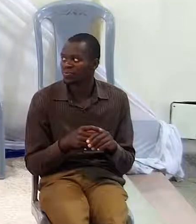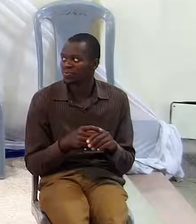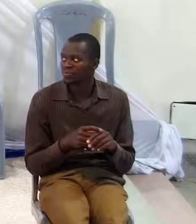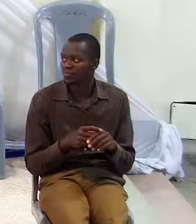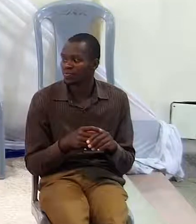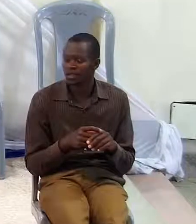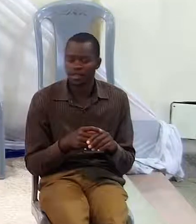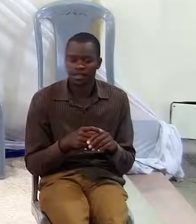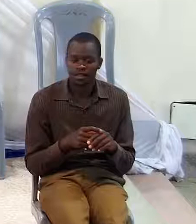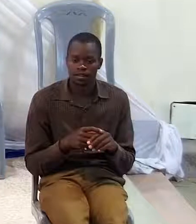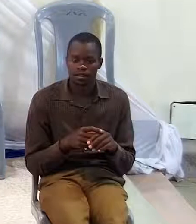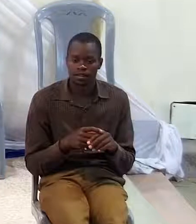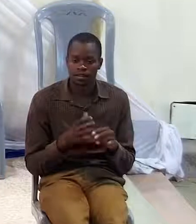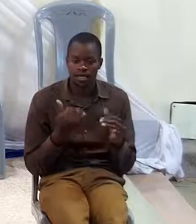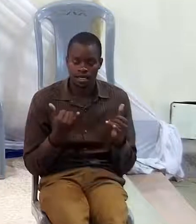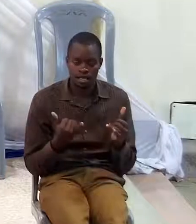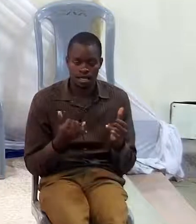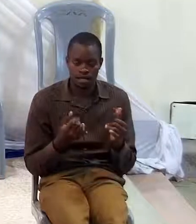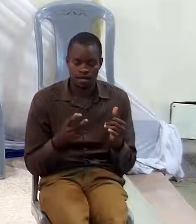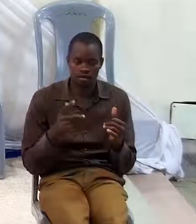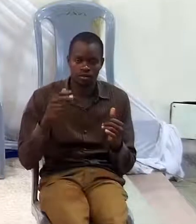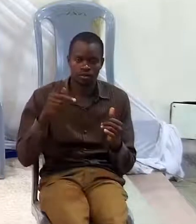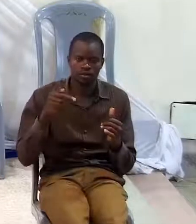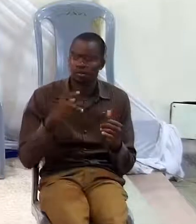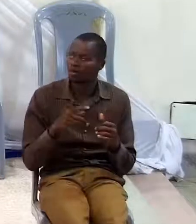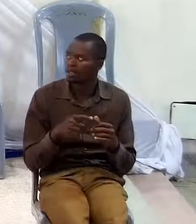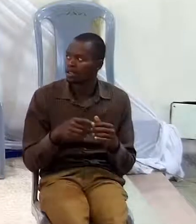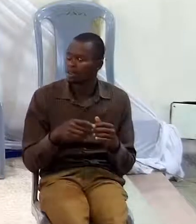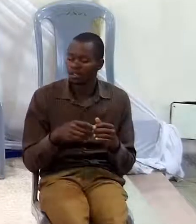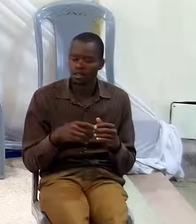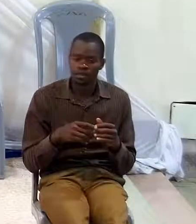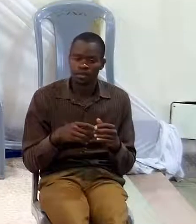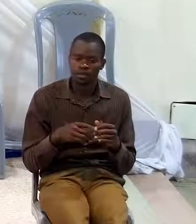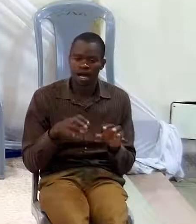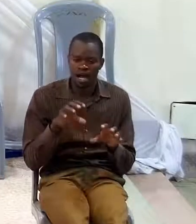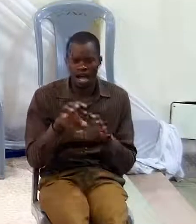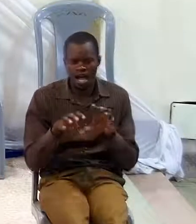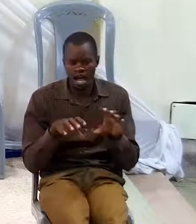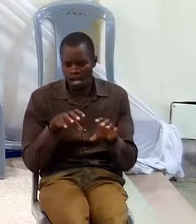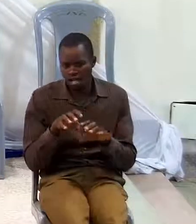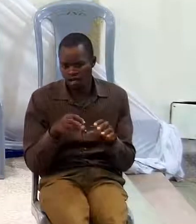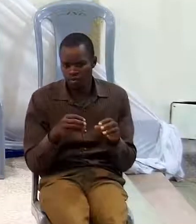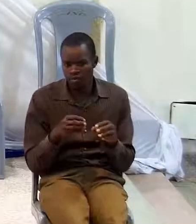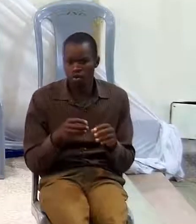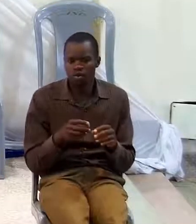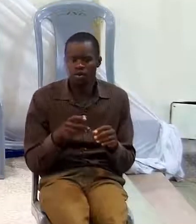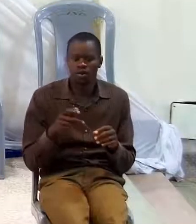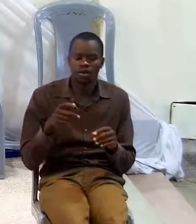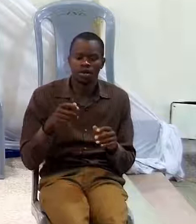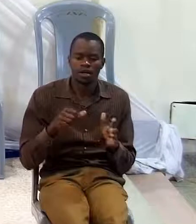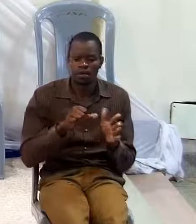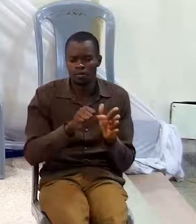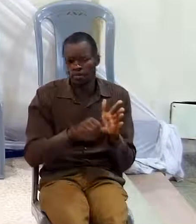protein, the dairy products and all that, again, it is also good to consume